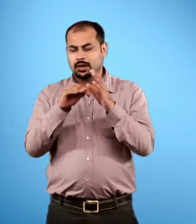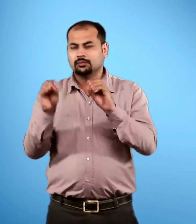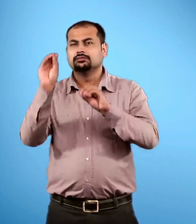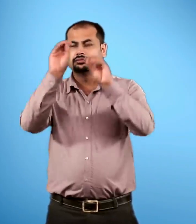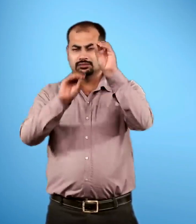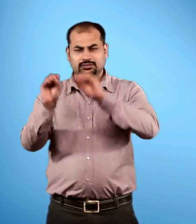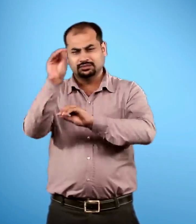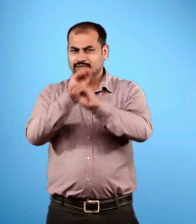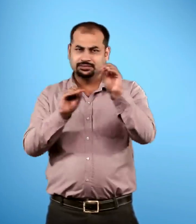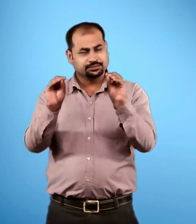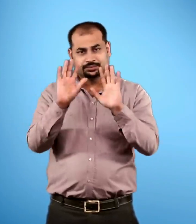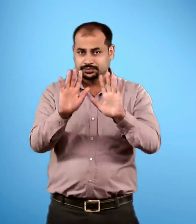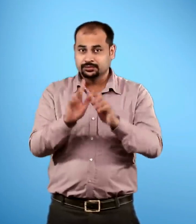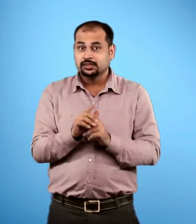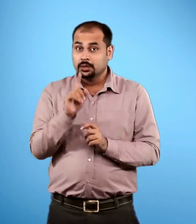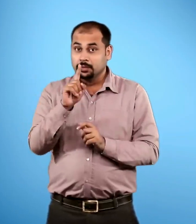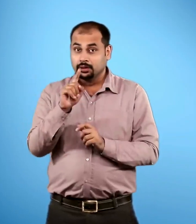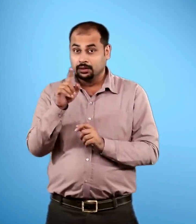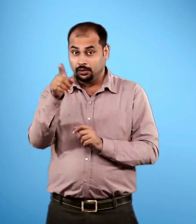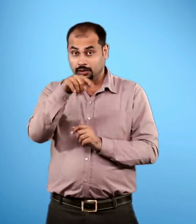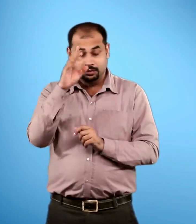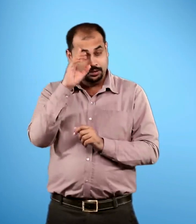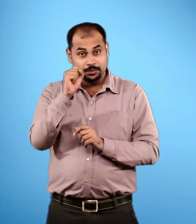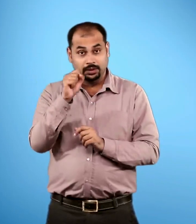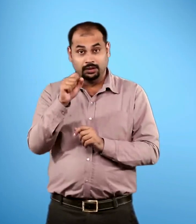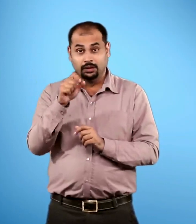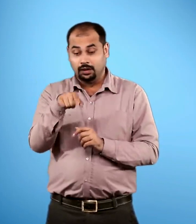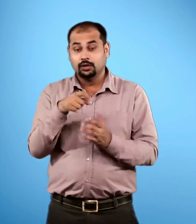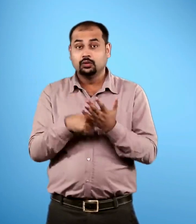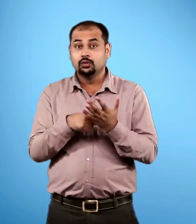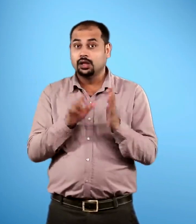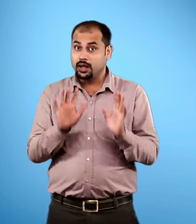Rule: the total of each line is 150.